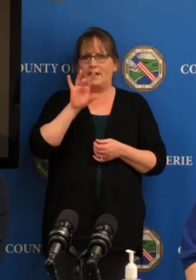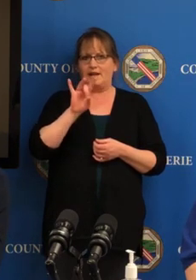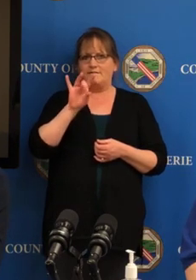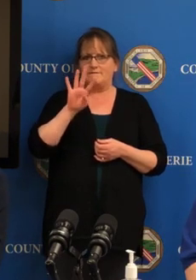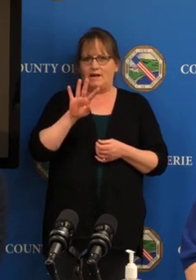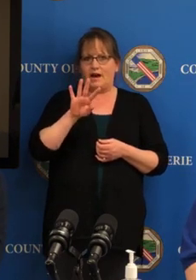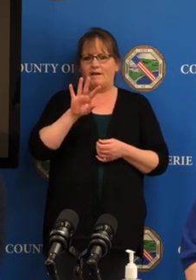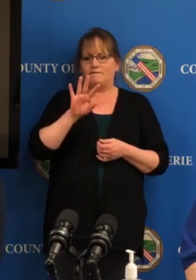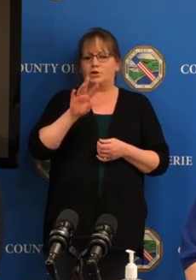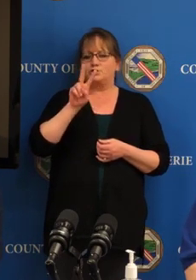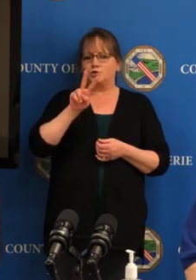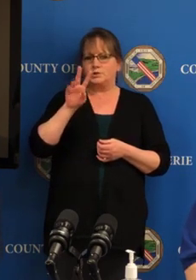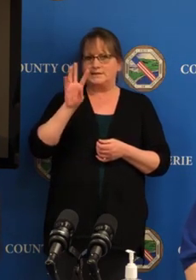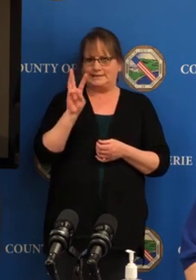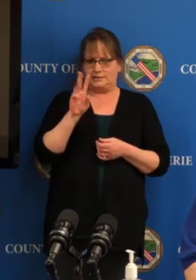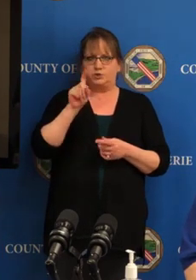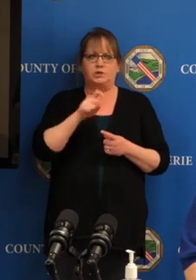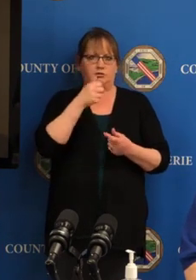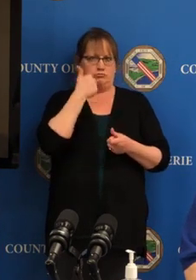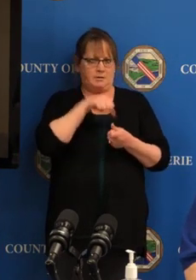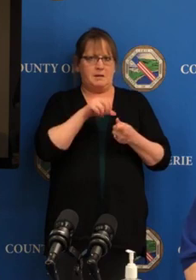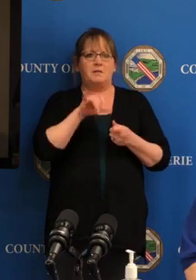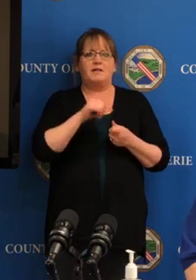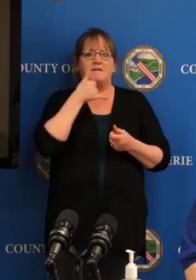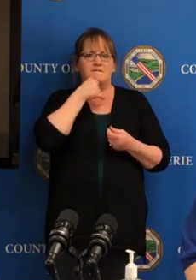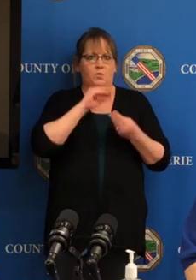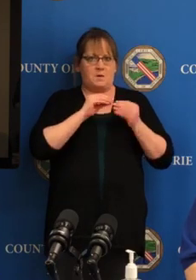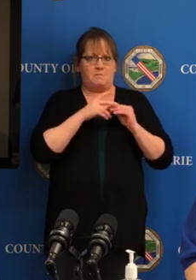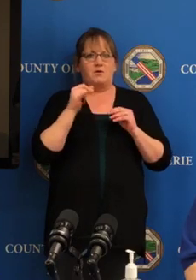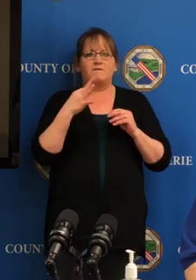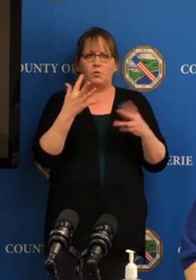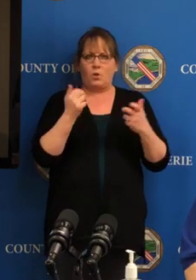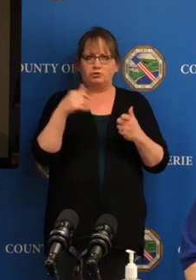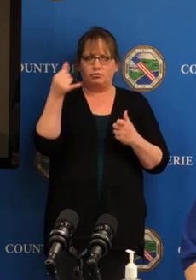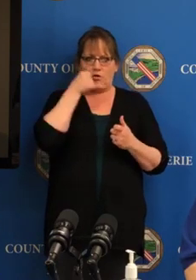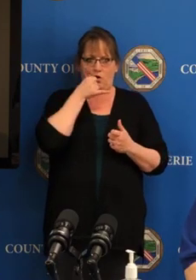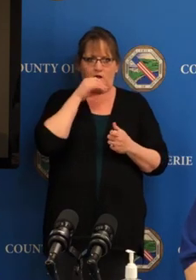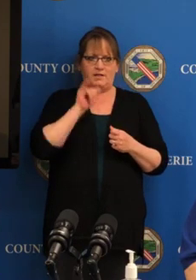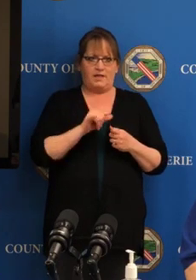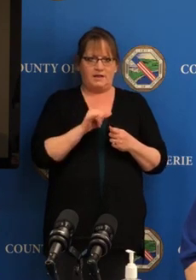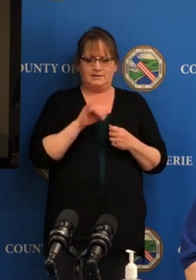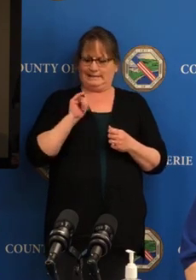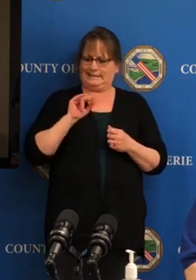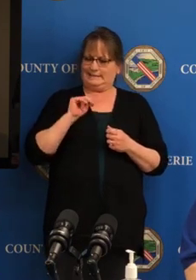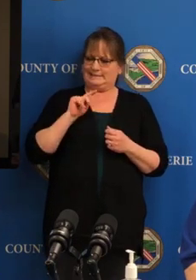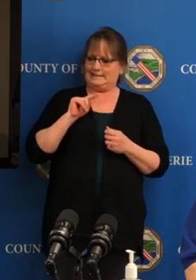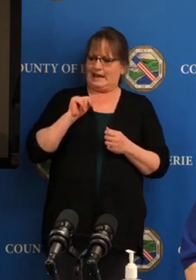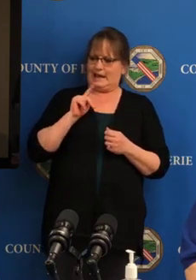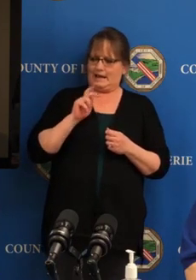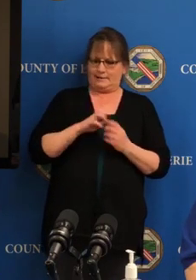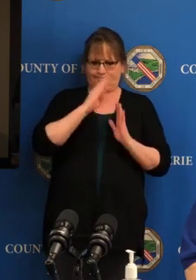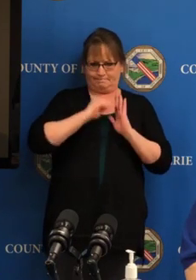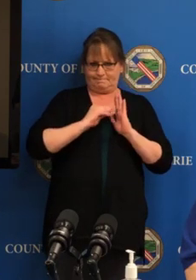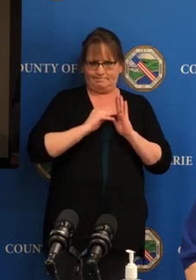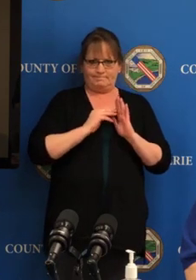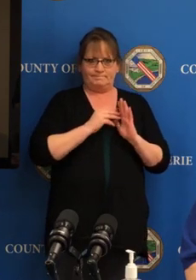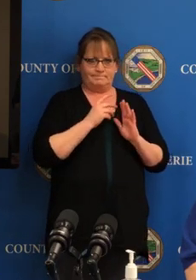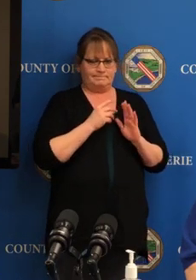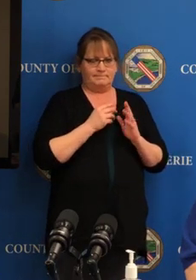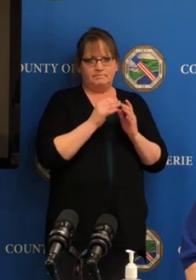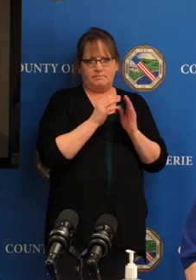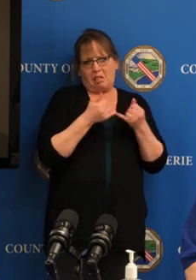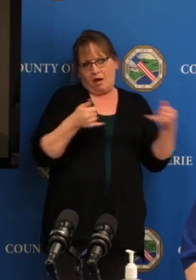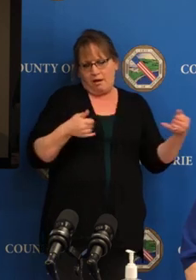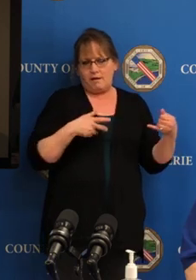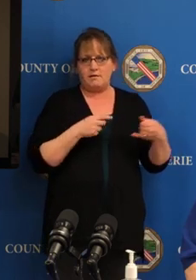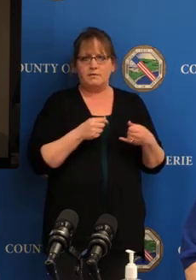858-8526. That's the number that you need to remember if you want to call us. That's our intake line. One of the most important things